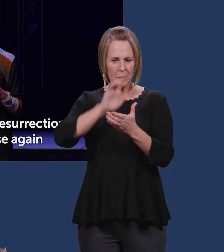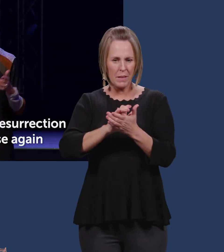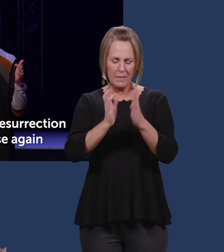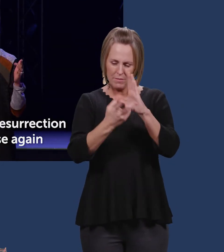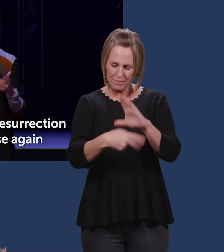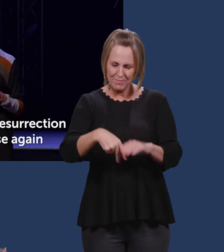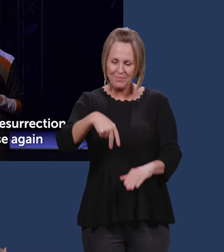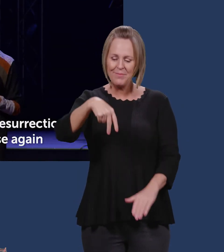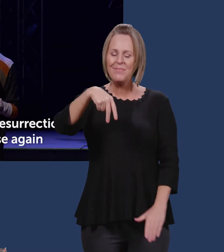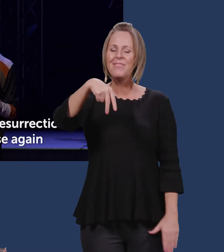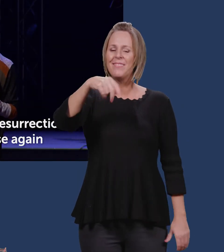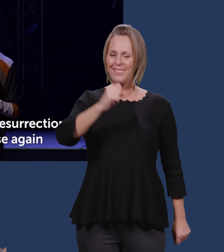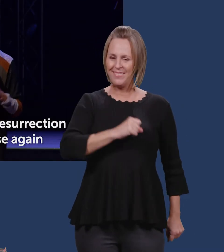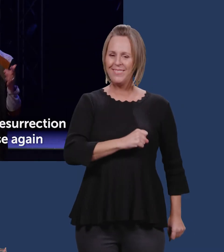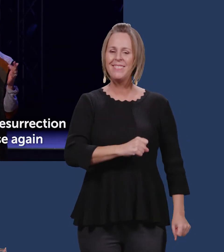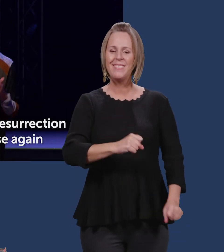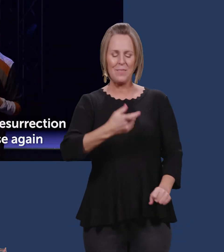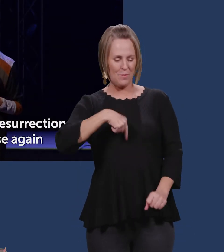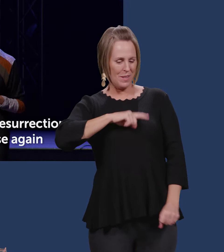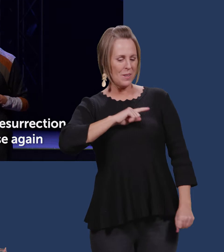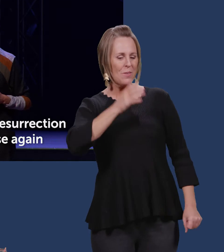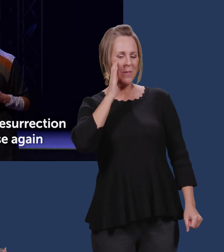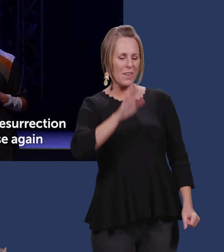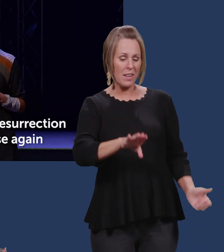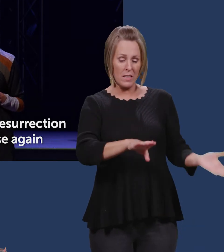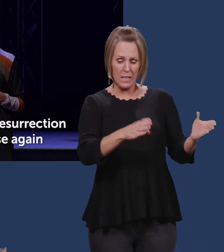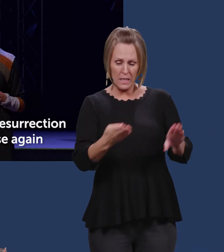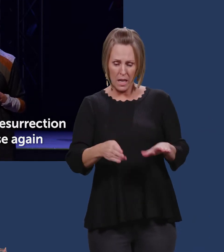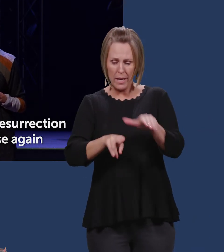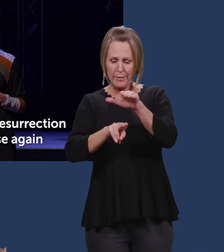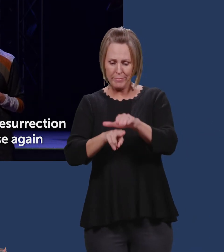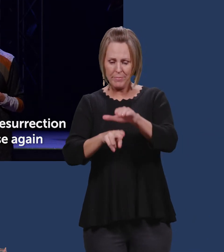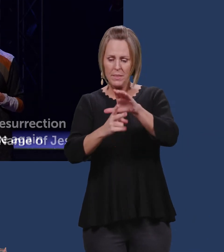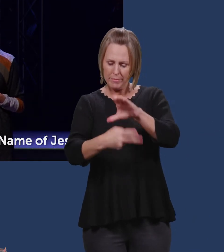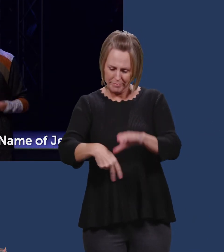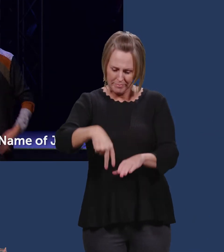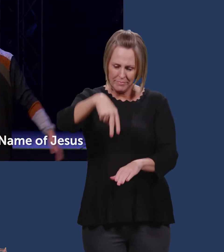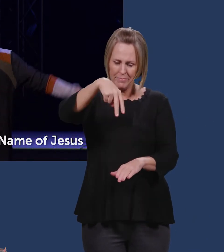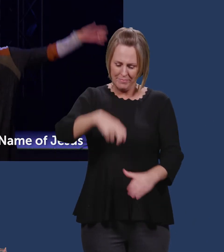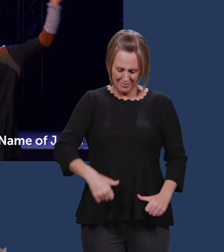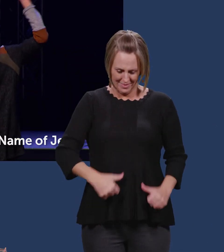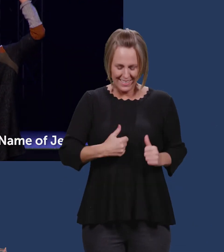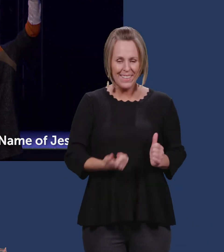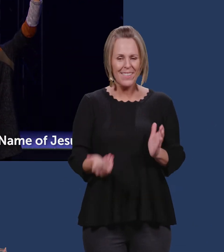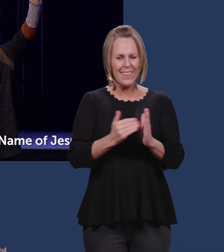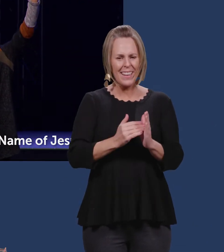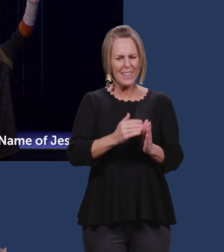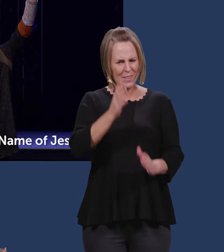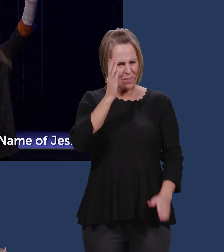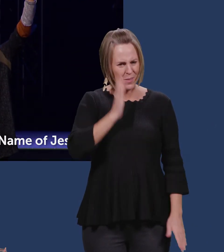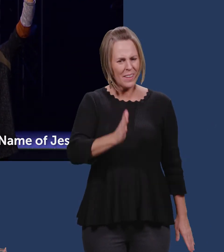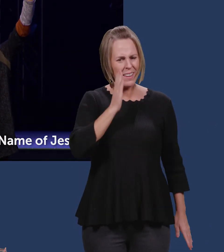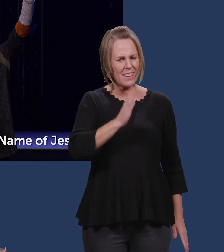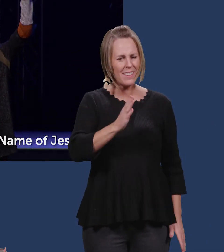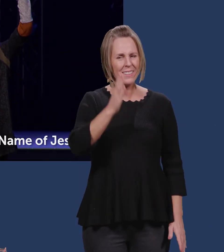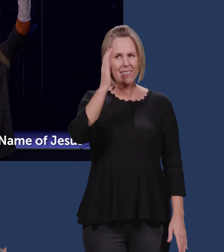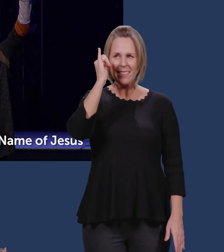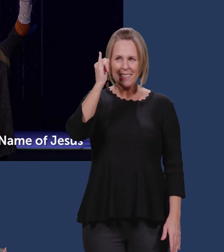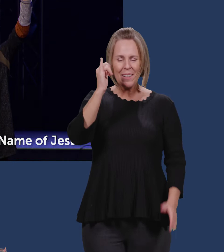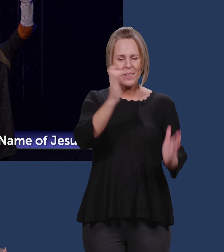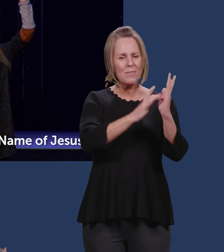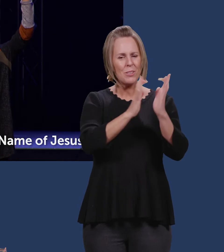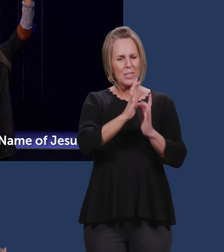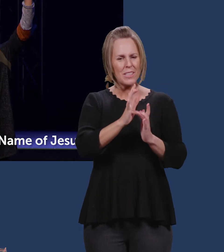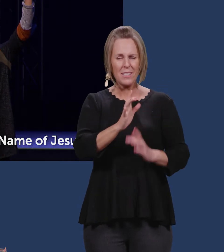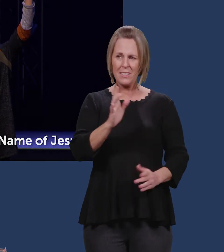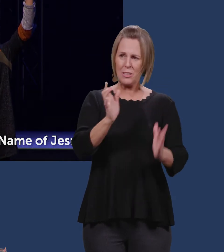the resurrection, that we will rise again. For we believe